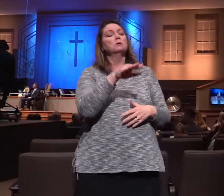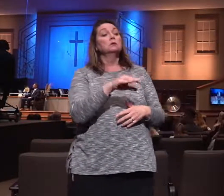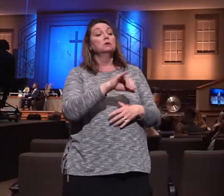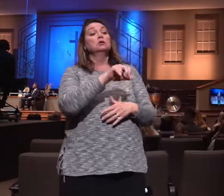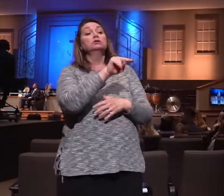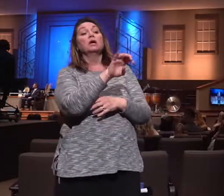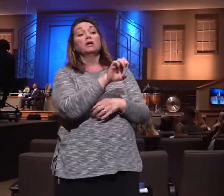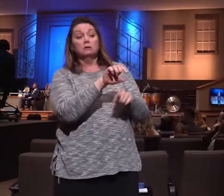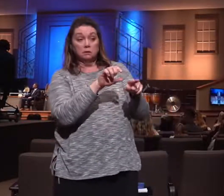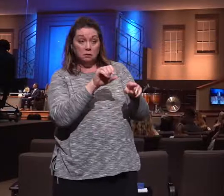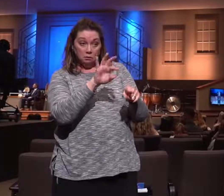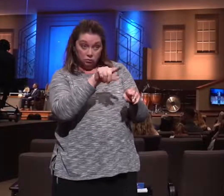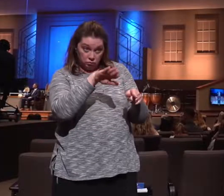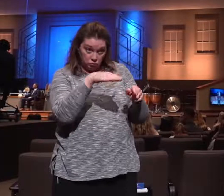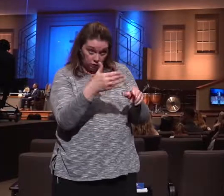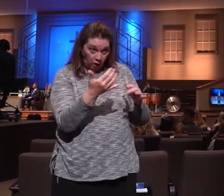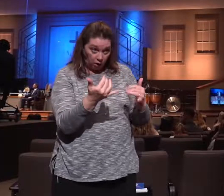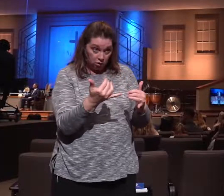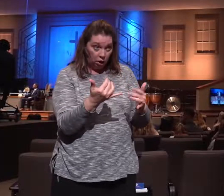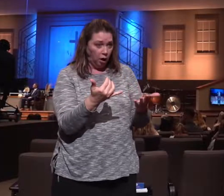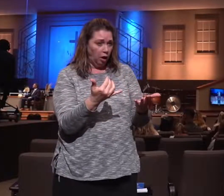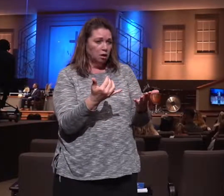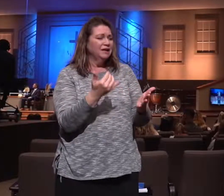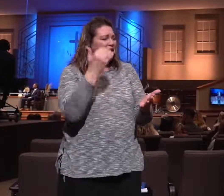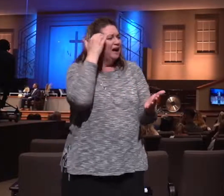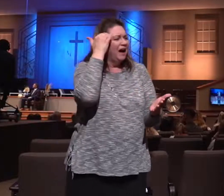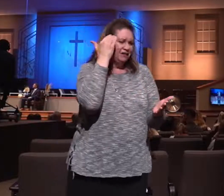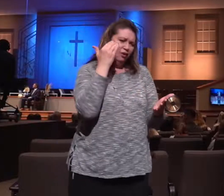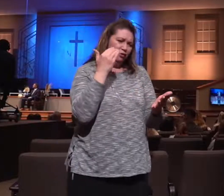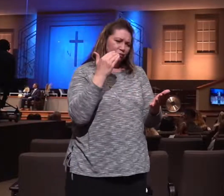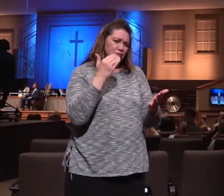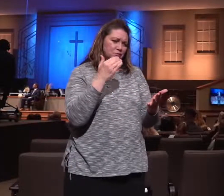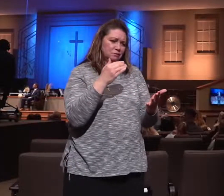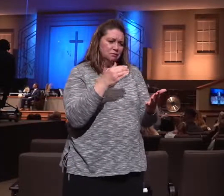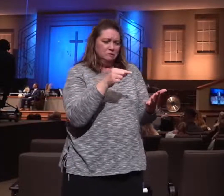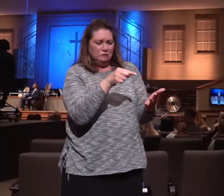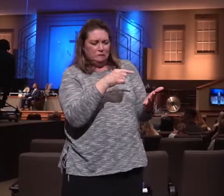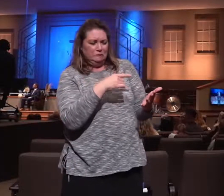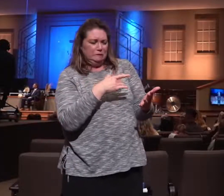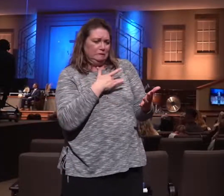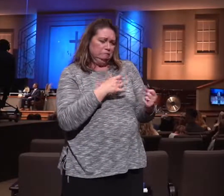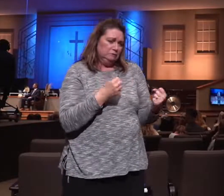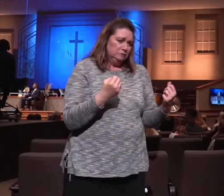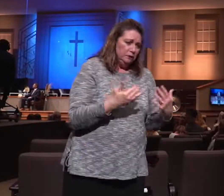you died today, and I said, I know you're facing death now because